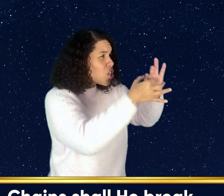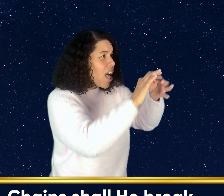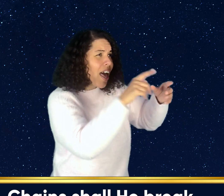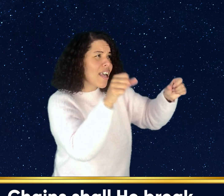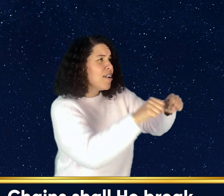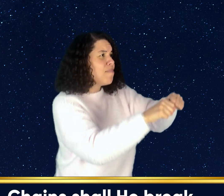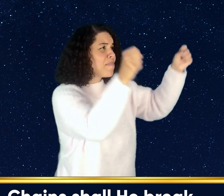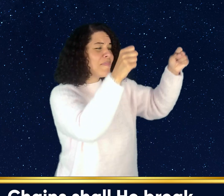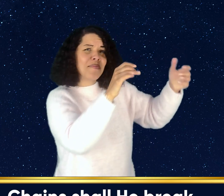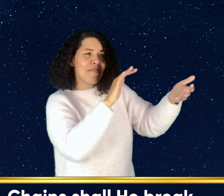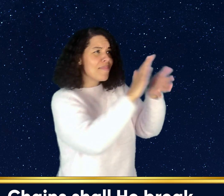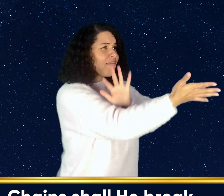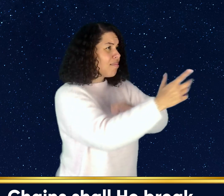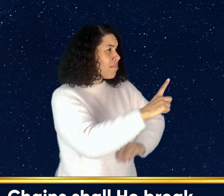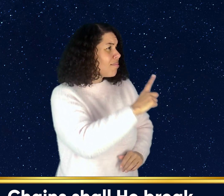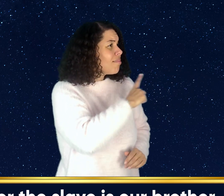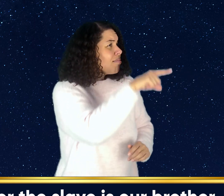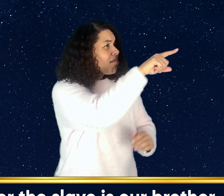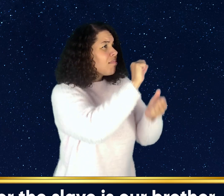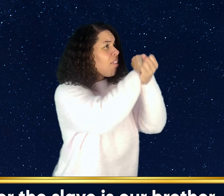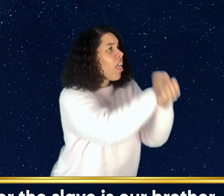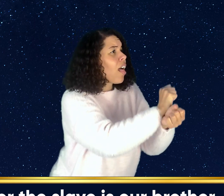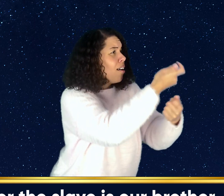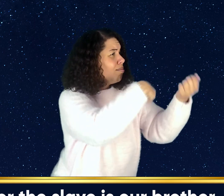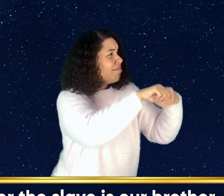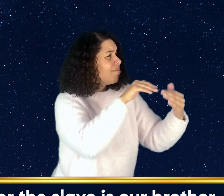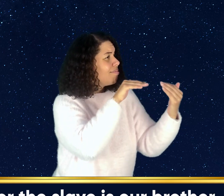Chains shall he break, for the slave is our